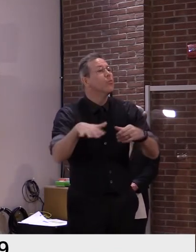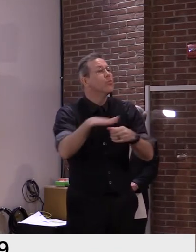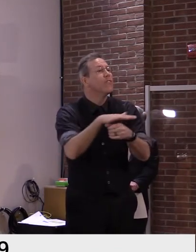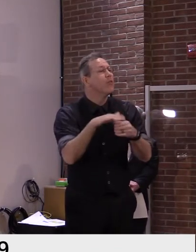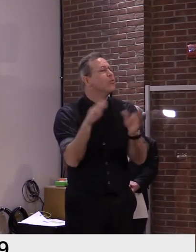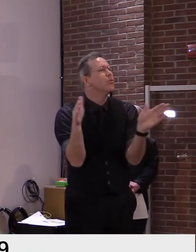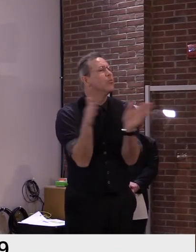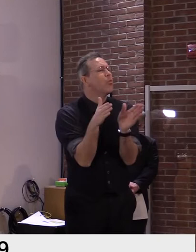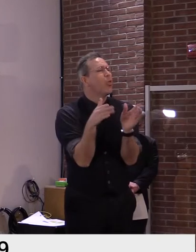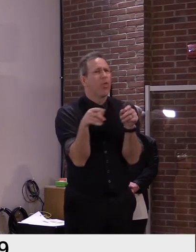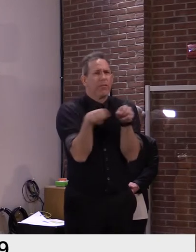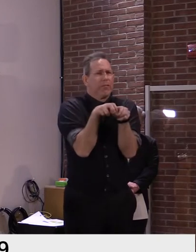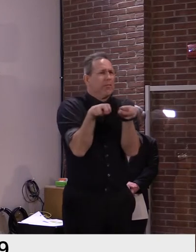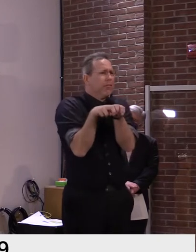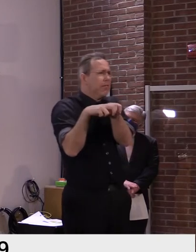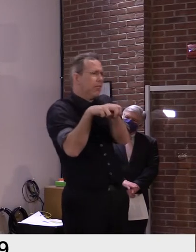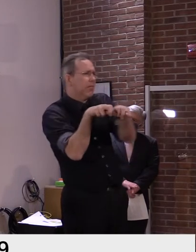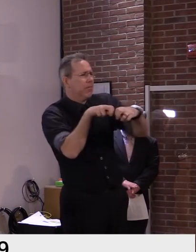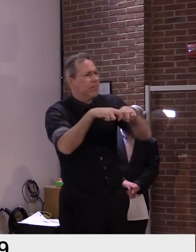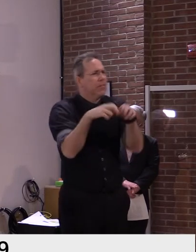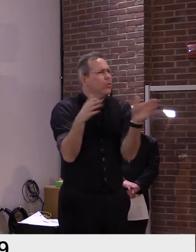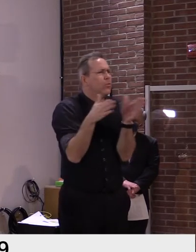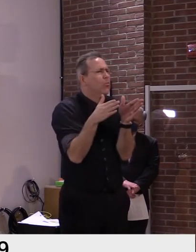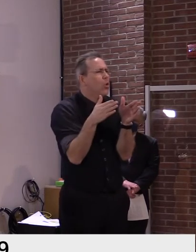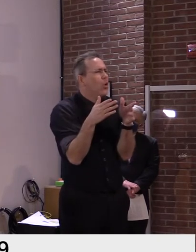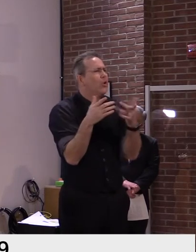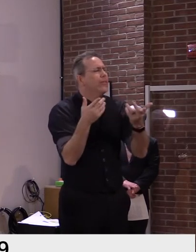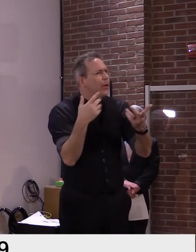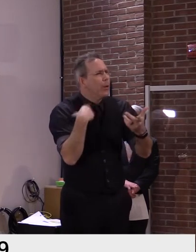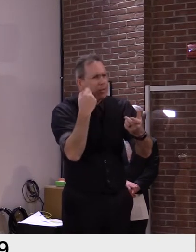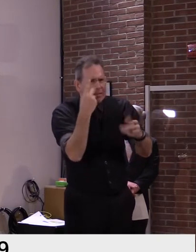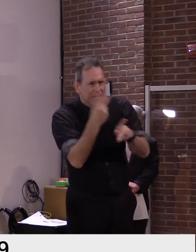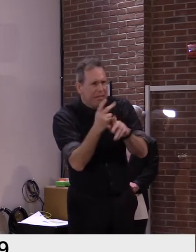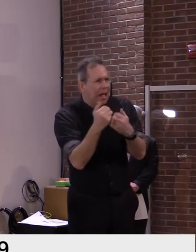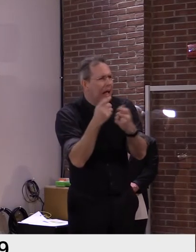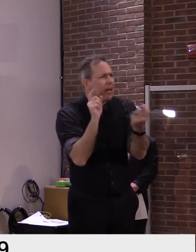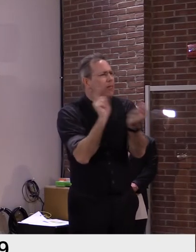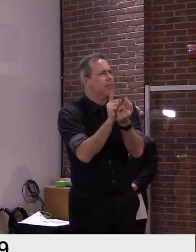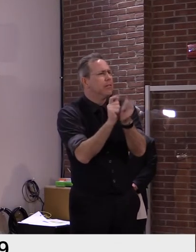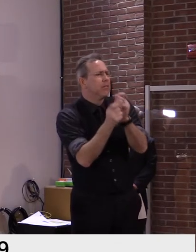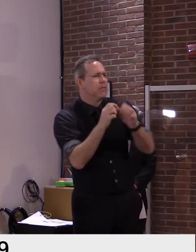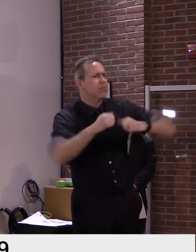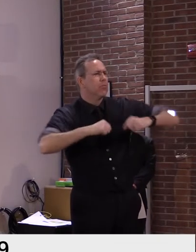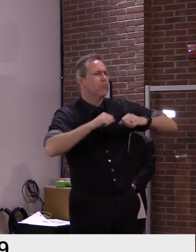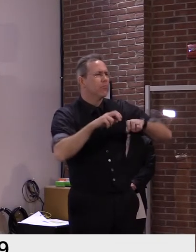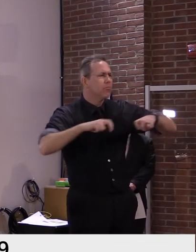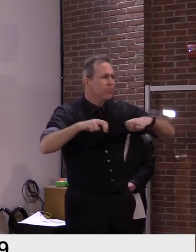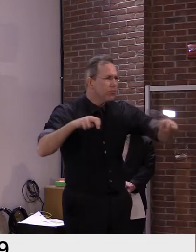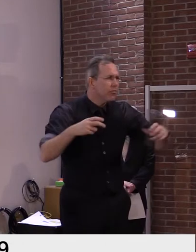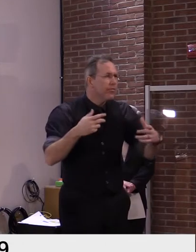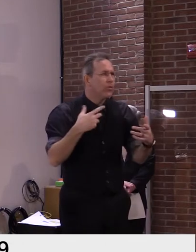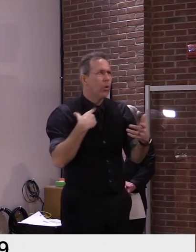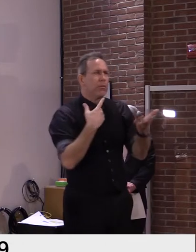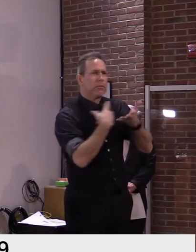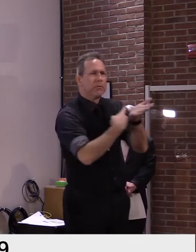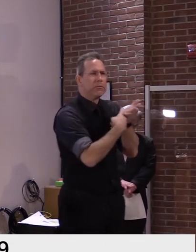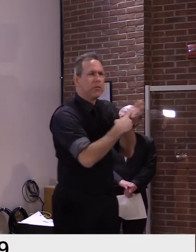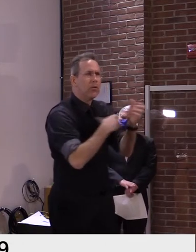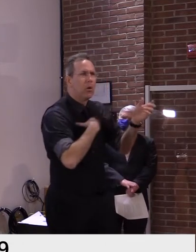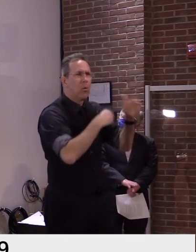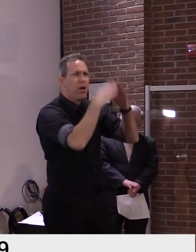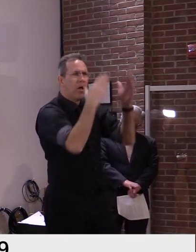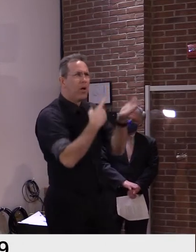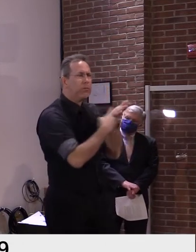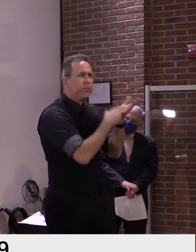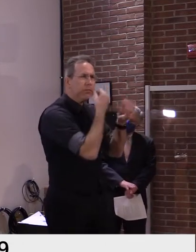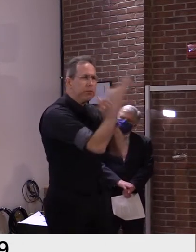and we heard from the CDC and others, the experts on the call, with the White House, and they talked about the